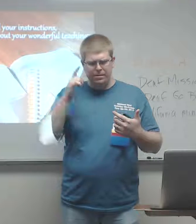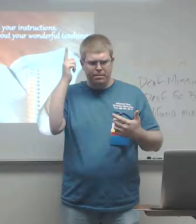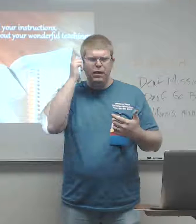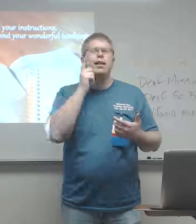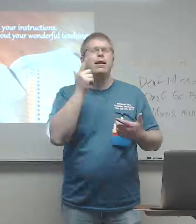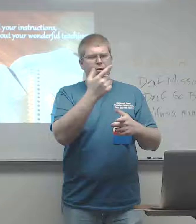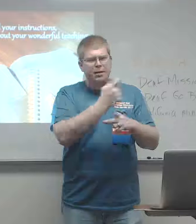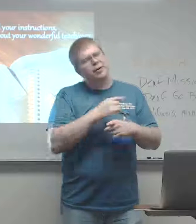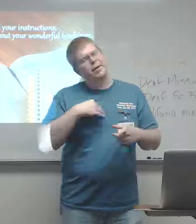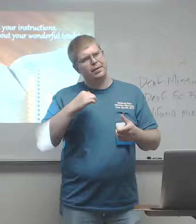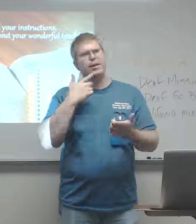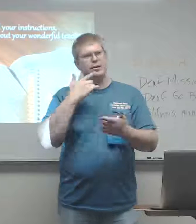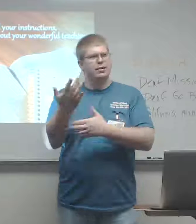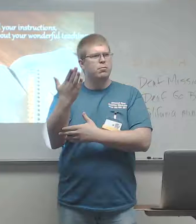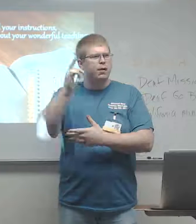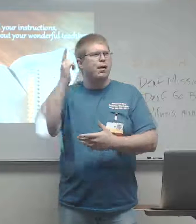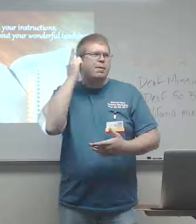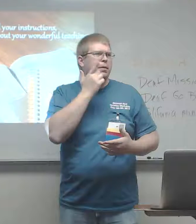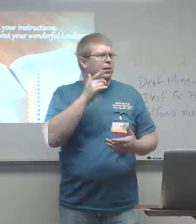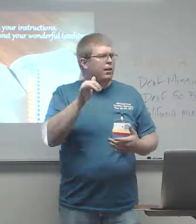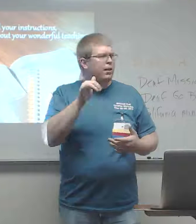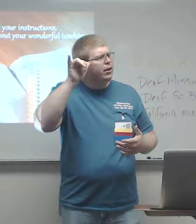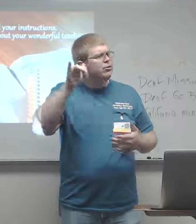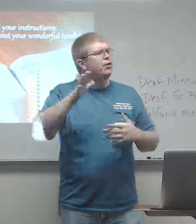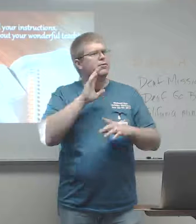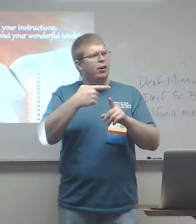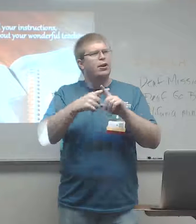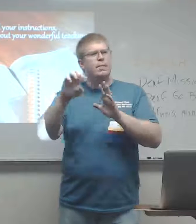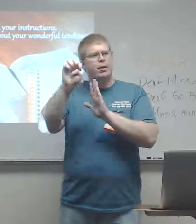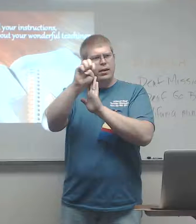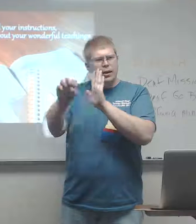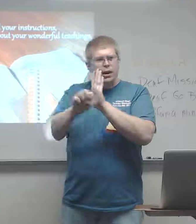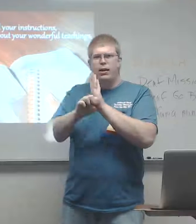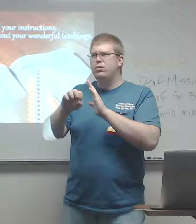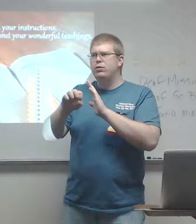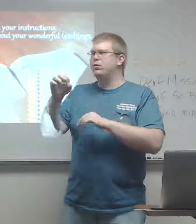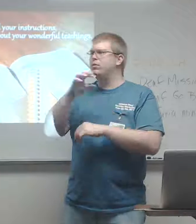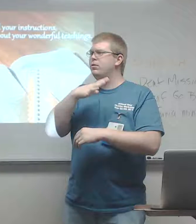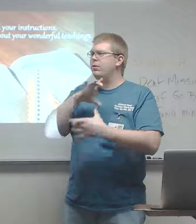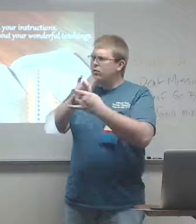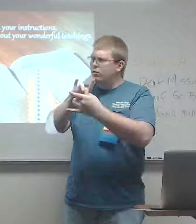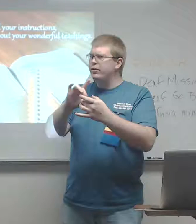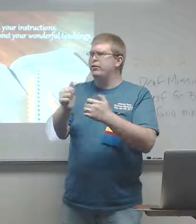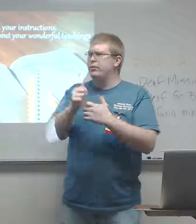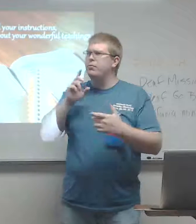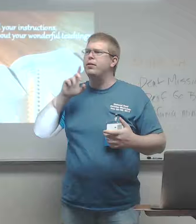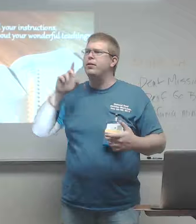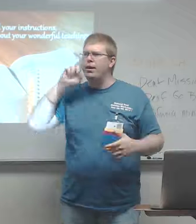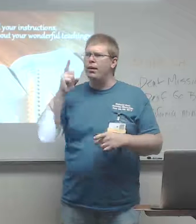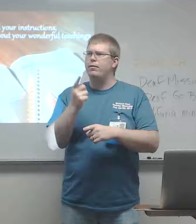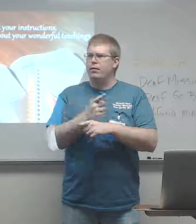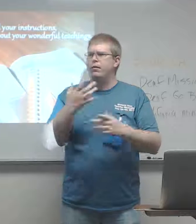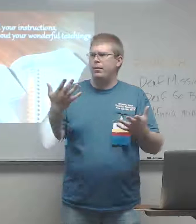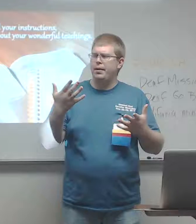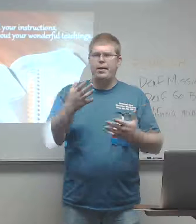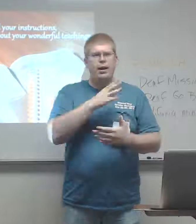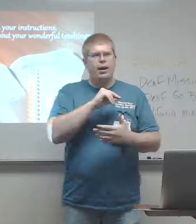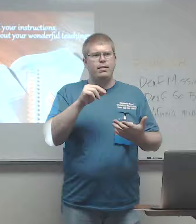Billy Lovell, that's right, I said this morning. Billy Lovell yesterday was talking about elders' relationship with the deaf, right? And